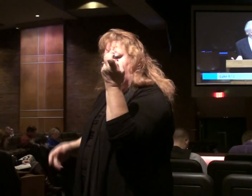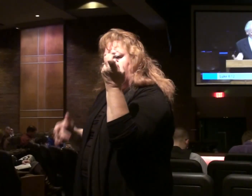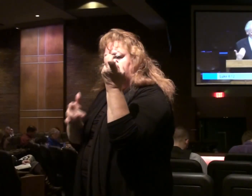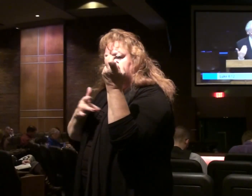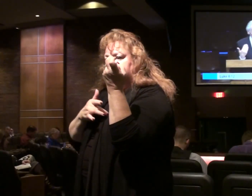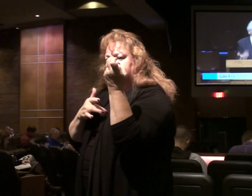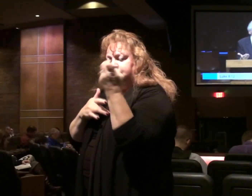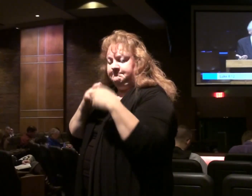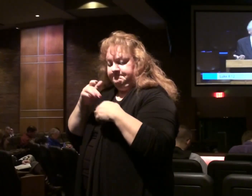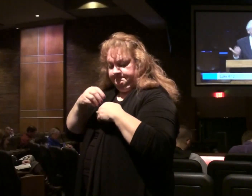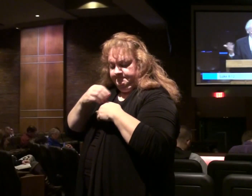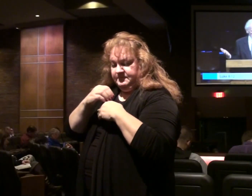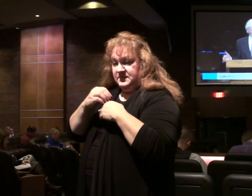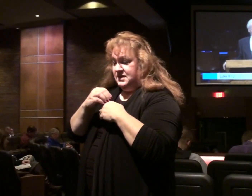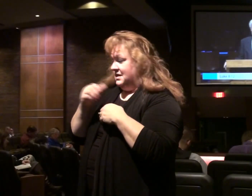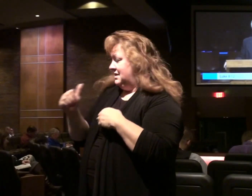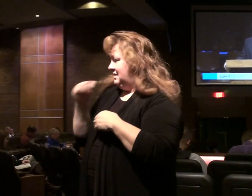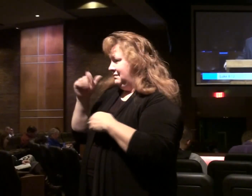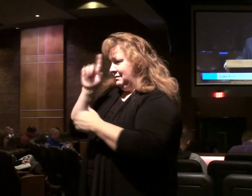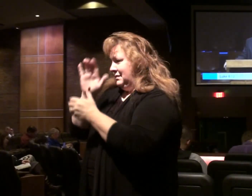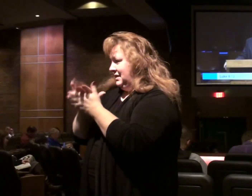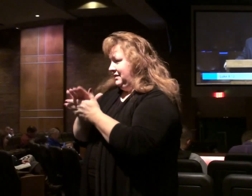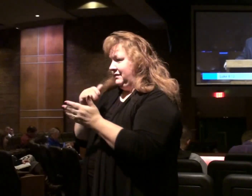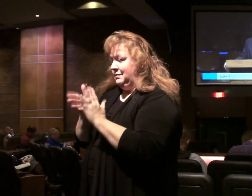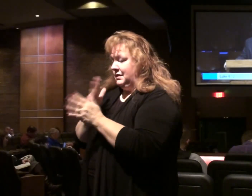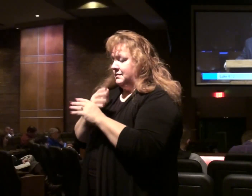that they will not believe and be saved.